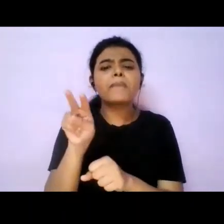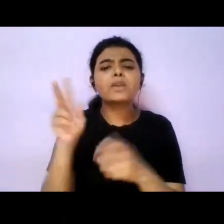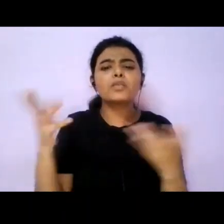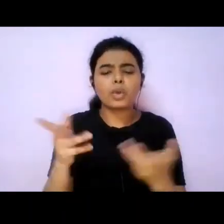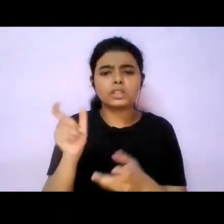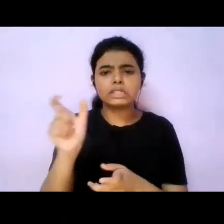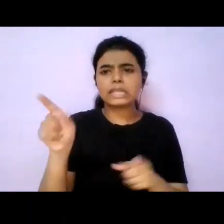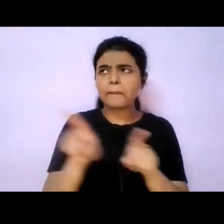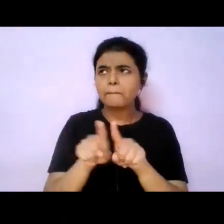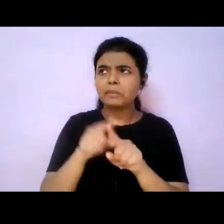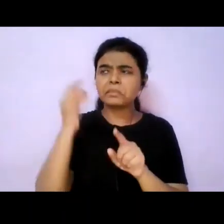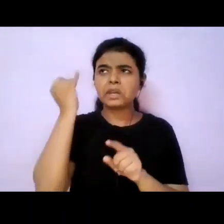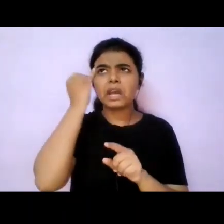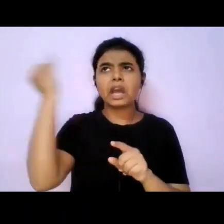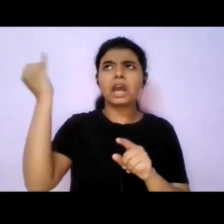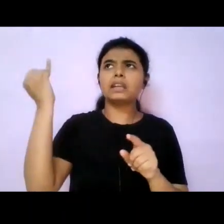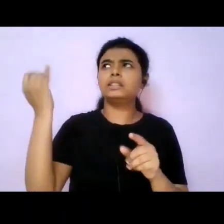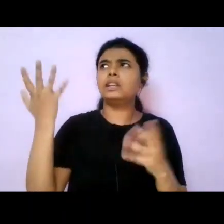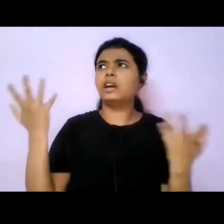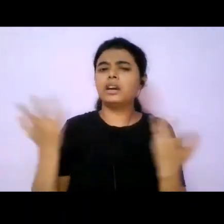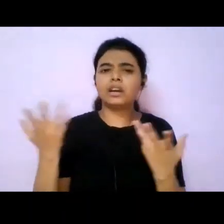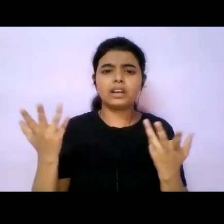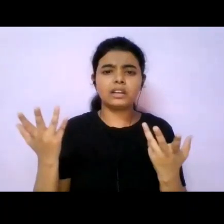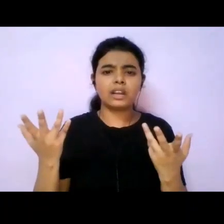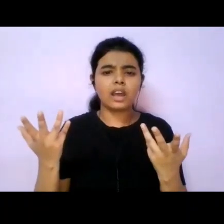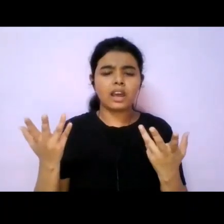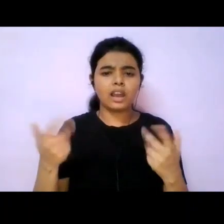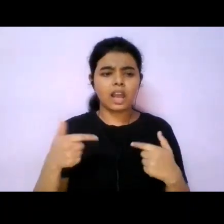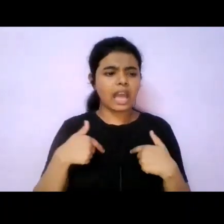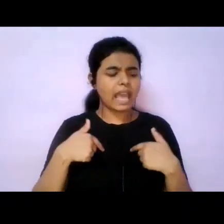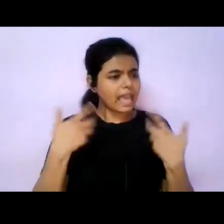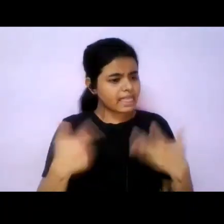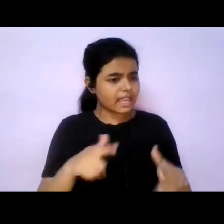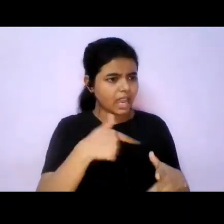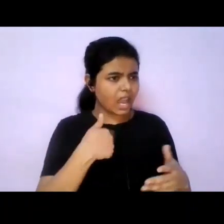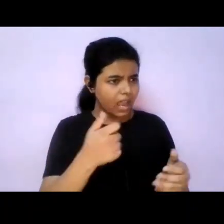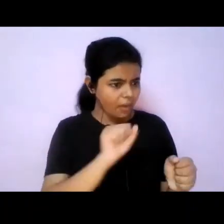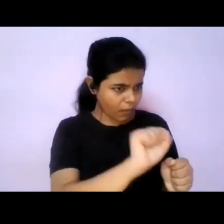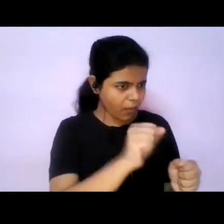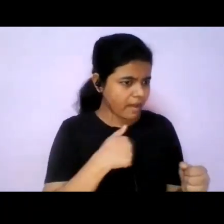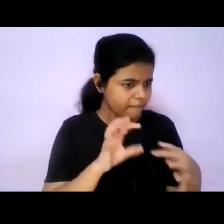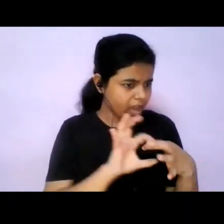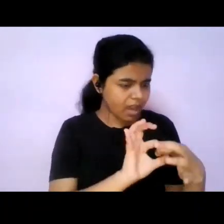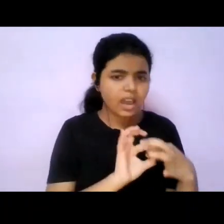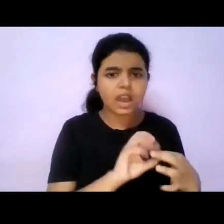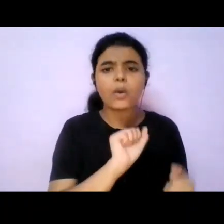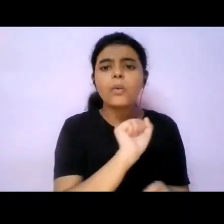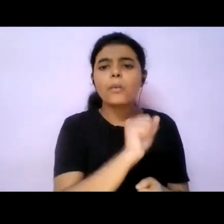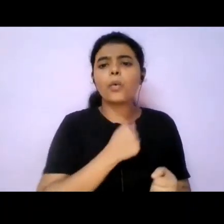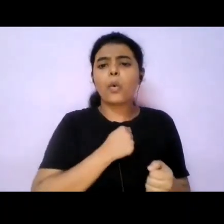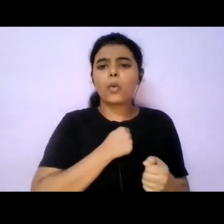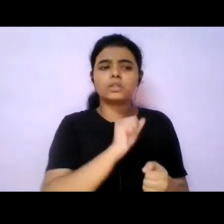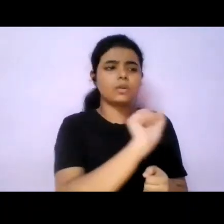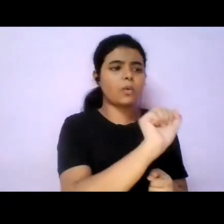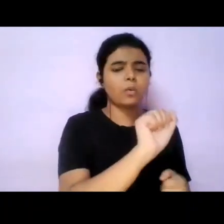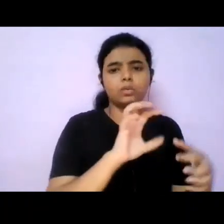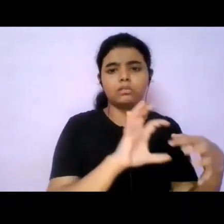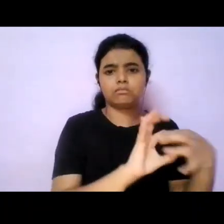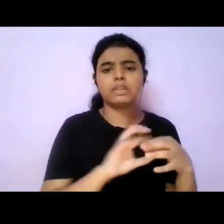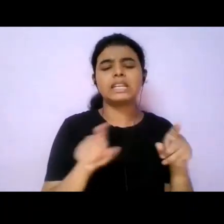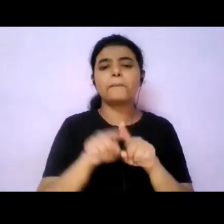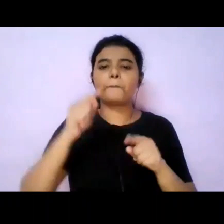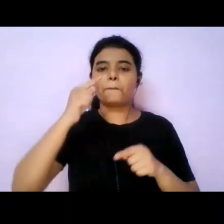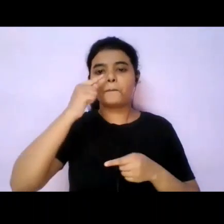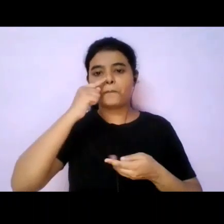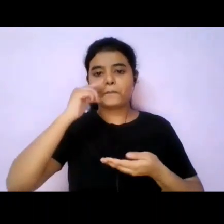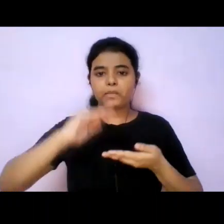idea of being and longing to be, to connect with one another. My wife